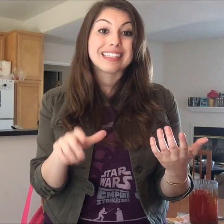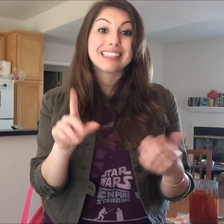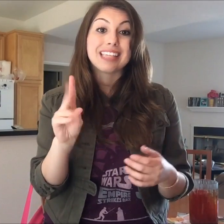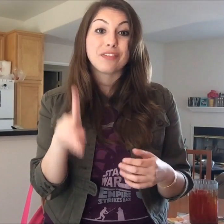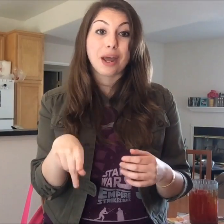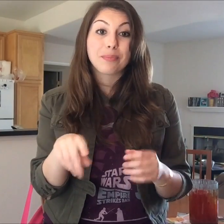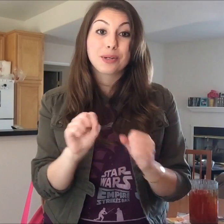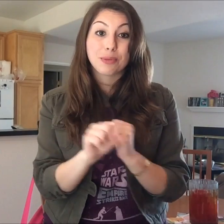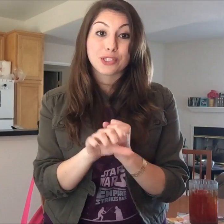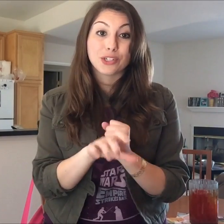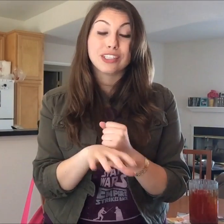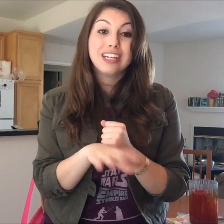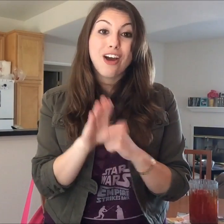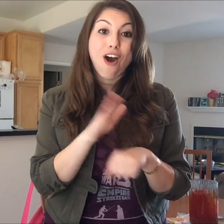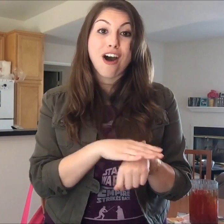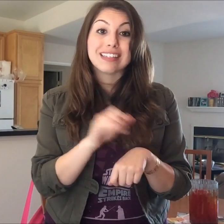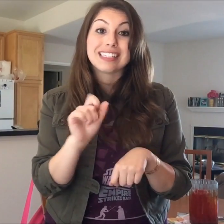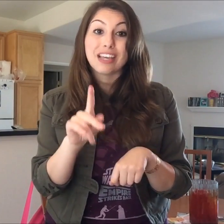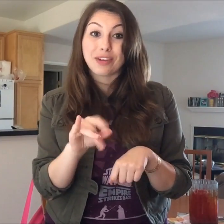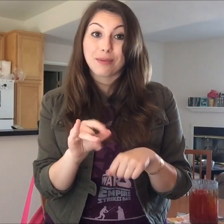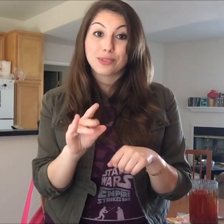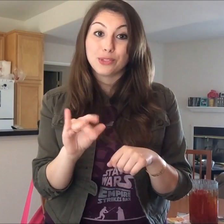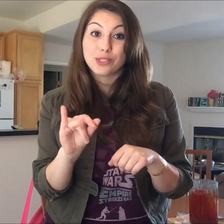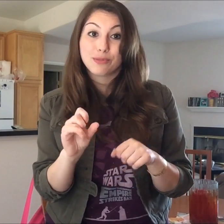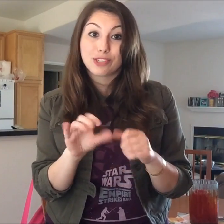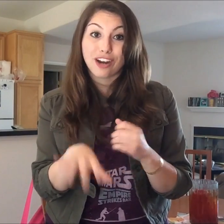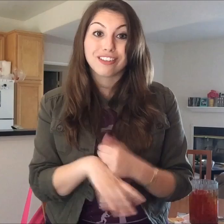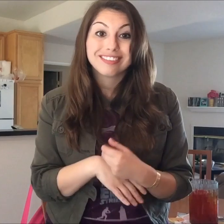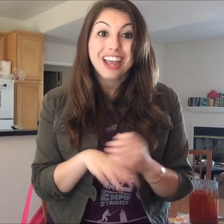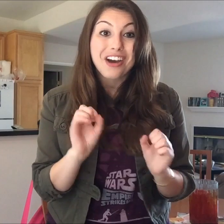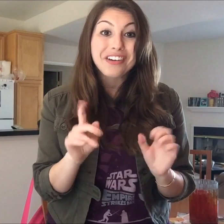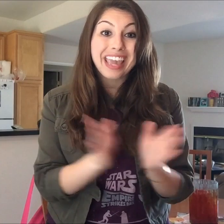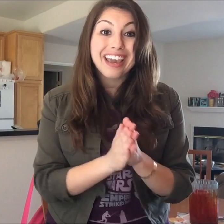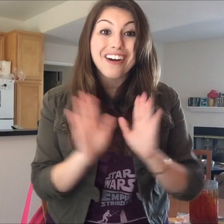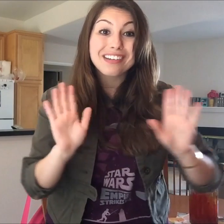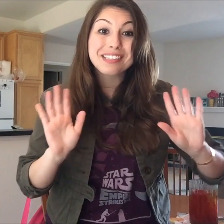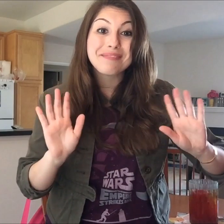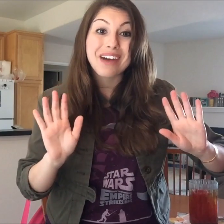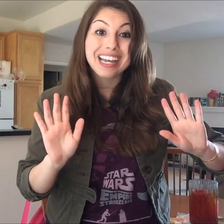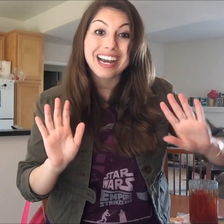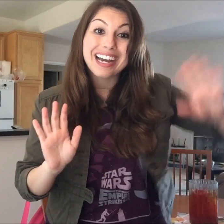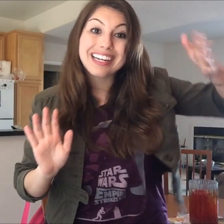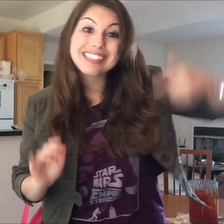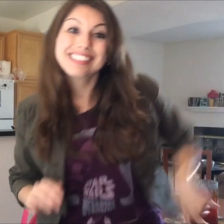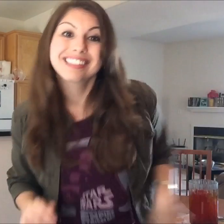latest 7-Up commercial on 7-Up's YouTube channel. Okay, awesome. Bye, guys.